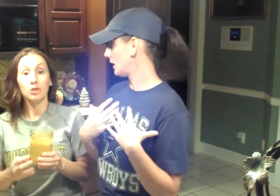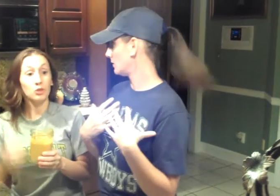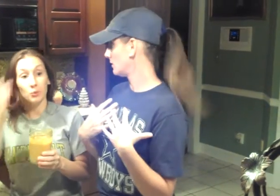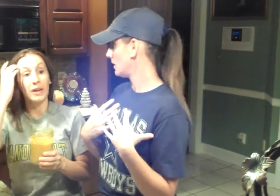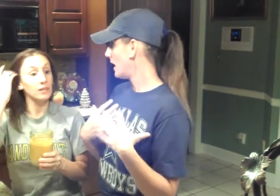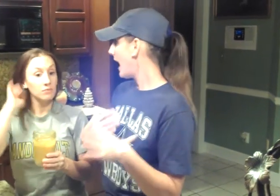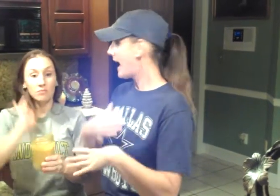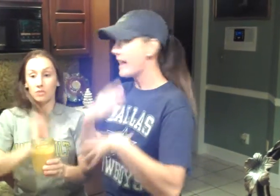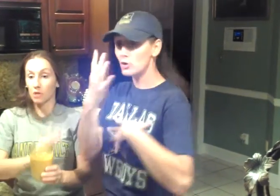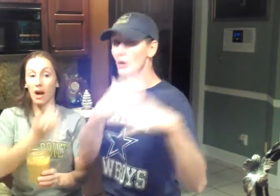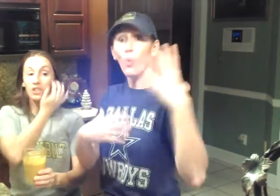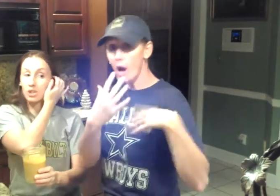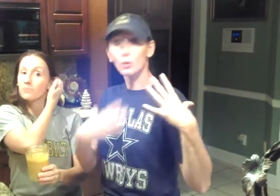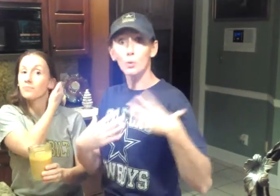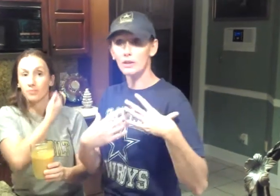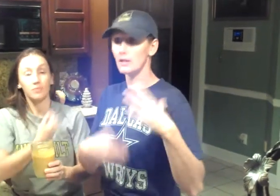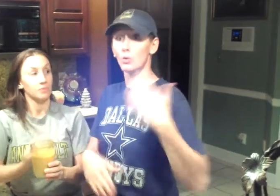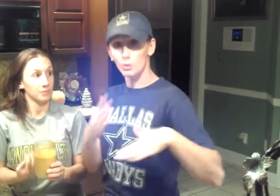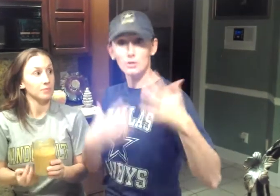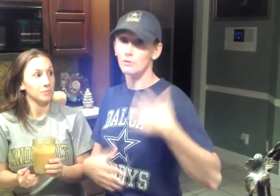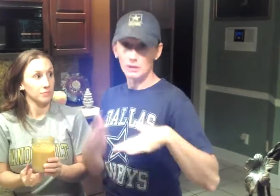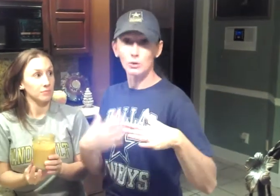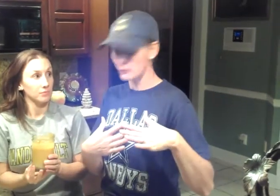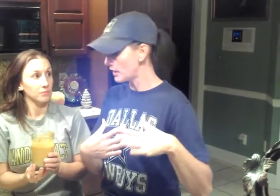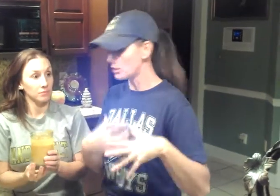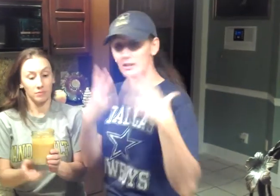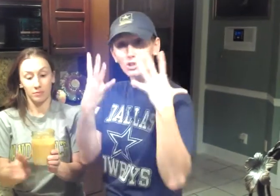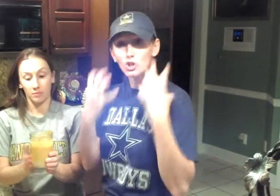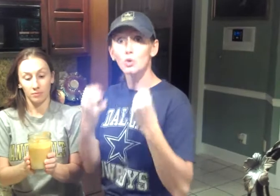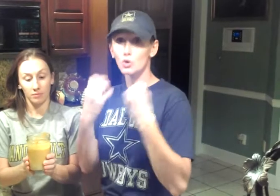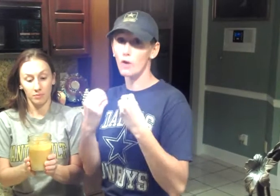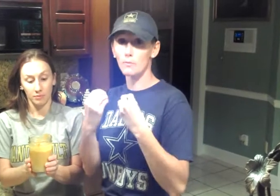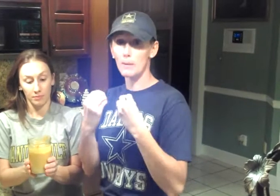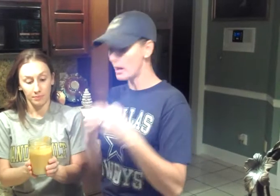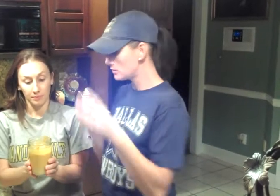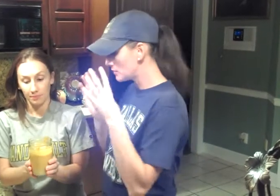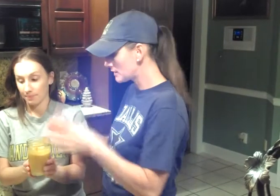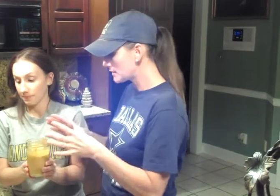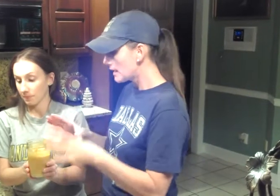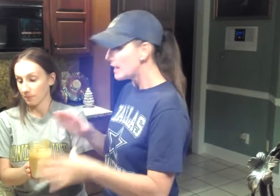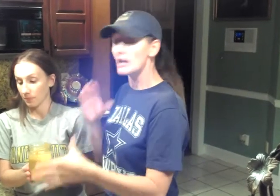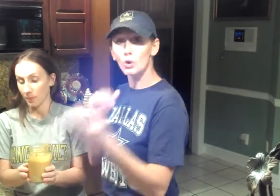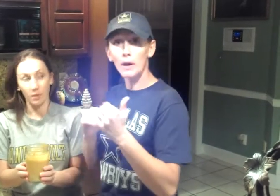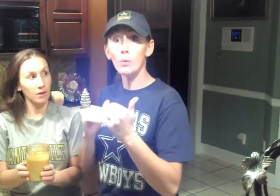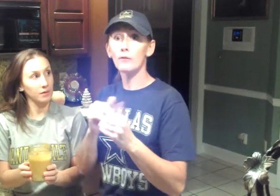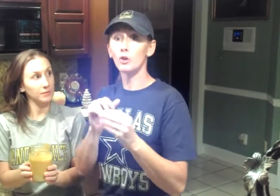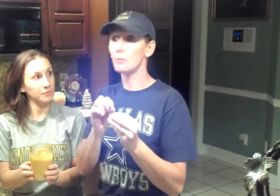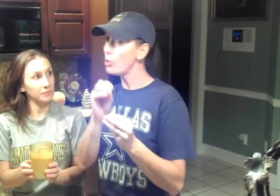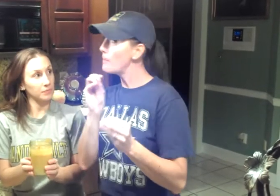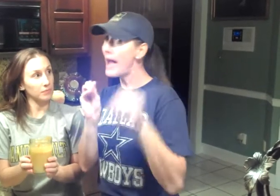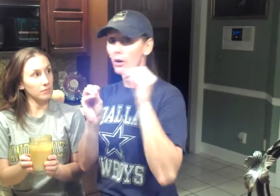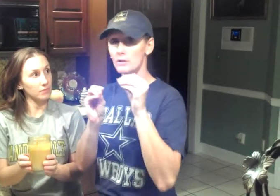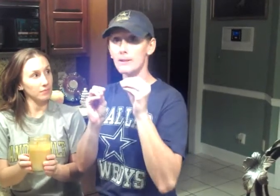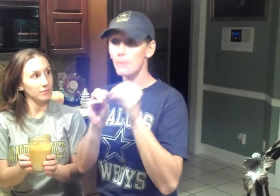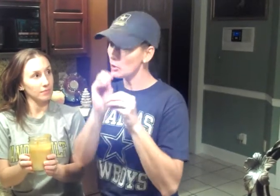Too sweet. I have to drink water with it in order to literally flush it because it's too strong for my body. So this is a great way for you to pull back on something or add